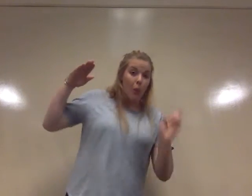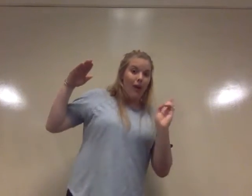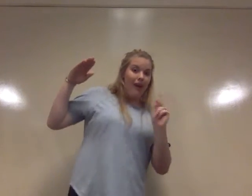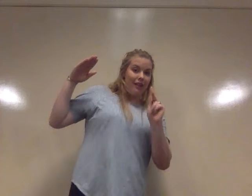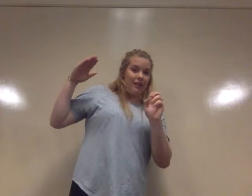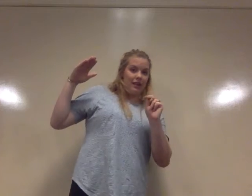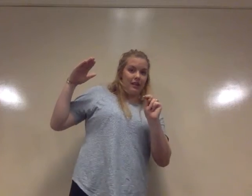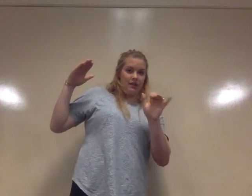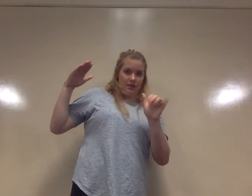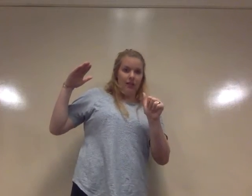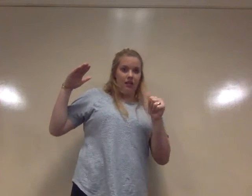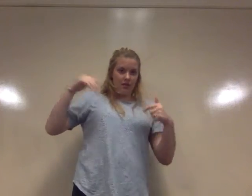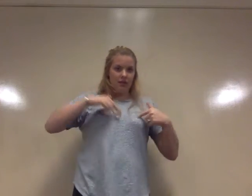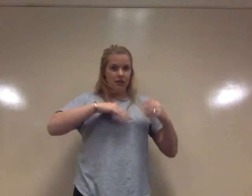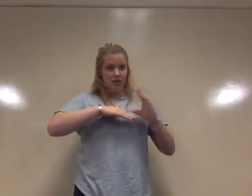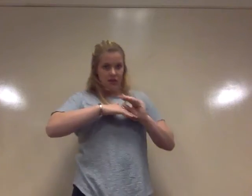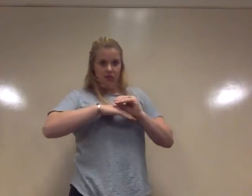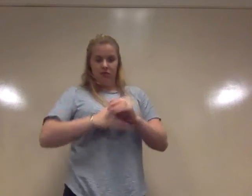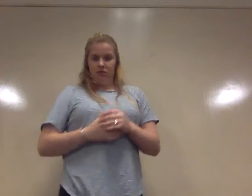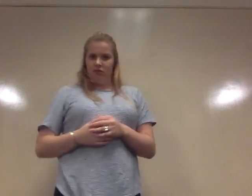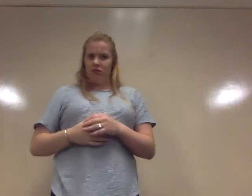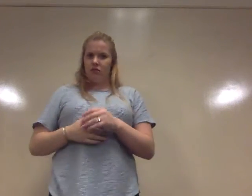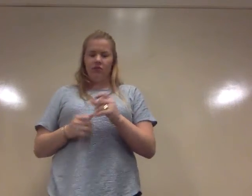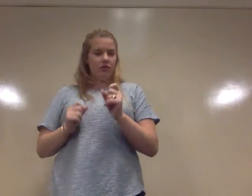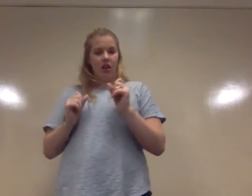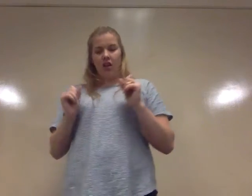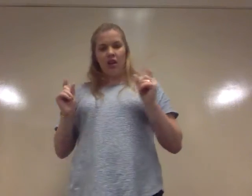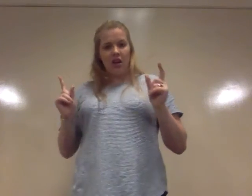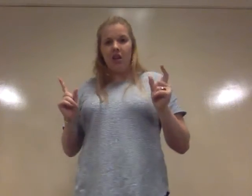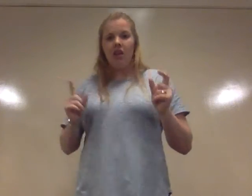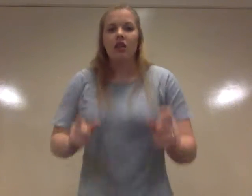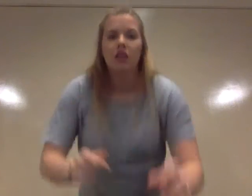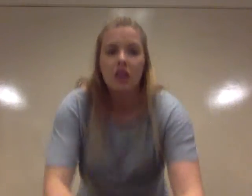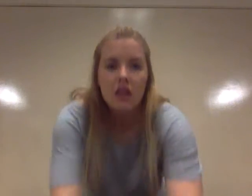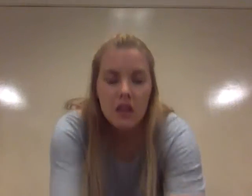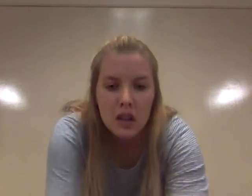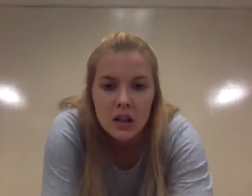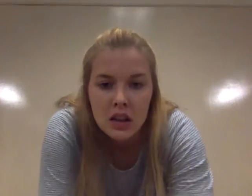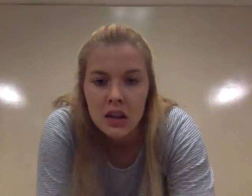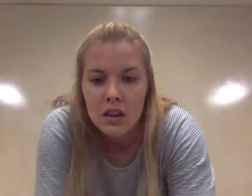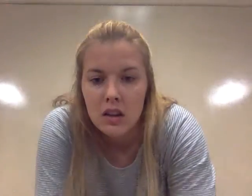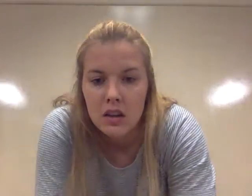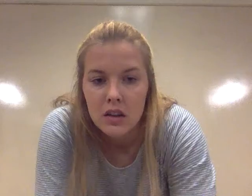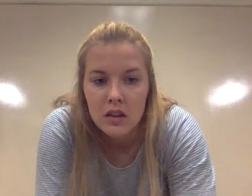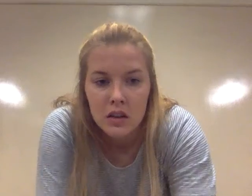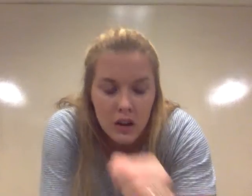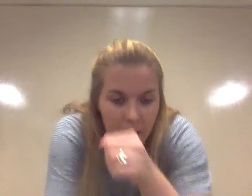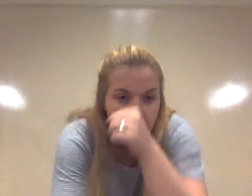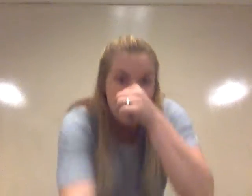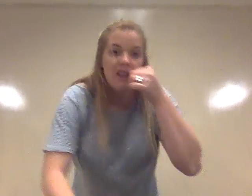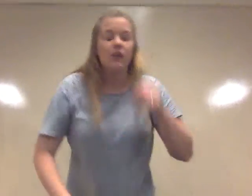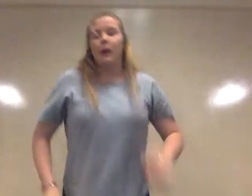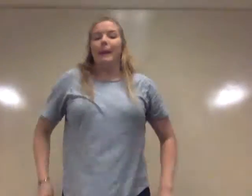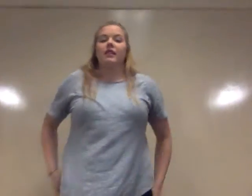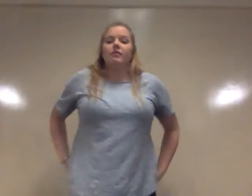Dr. Esselstyn was even more surprised by the numbers he discovered for some other types of cancer. In the entire nation of Japan